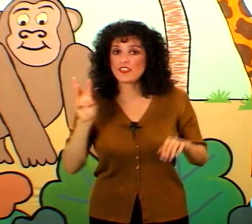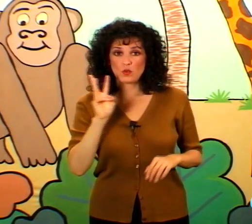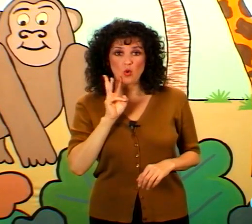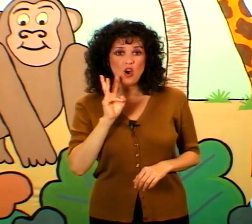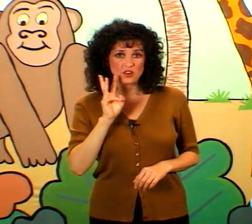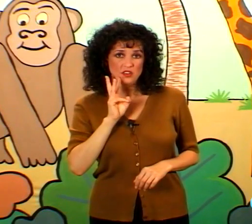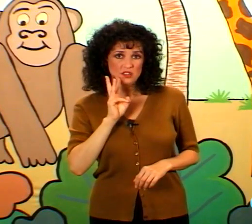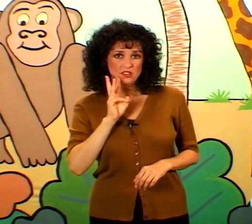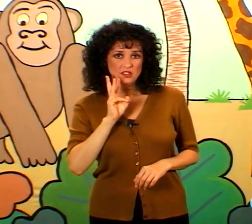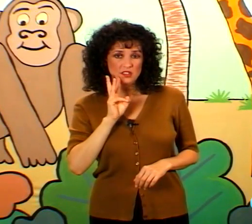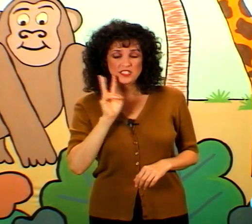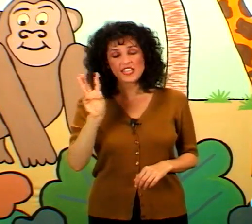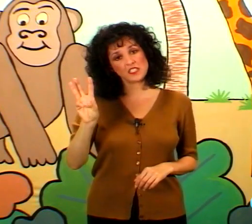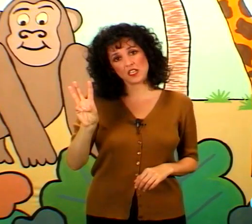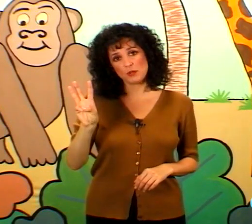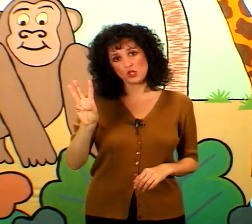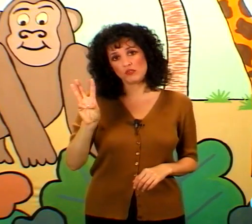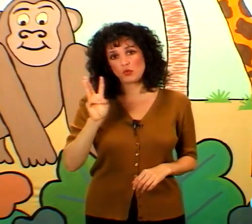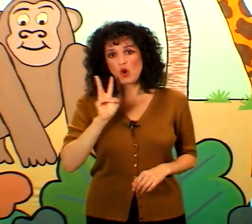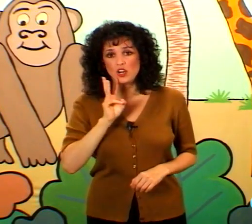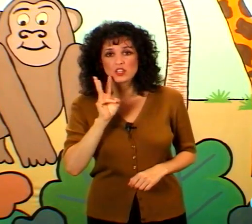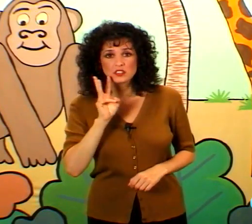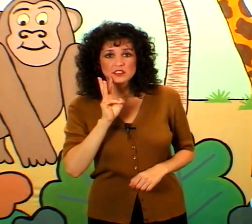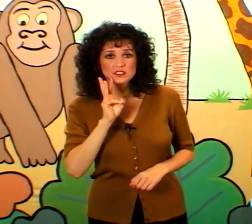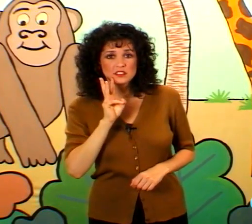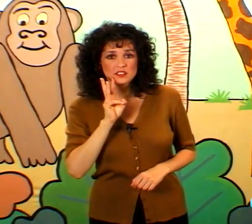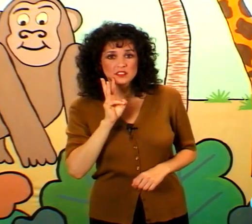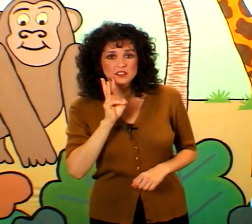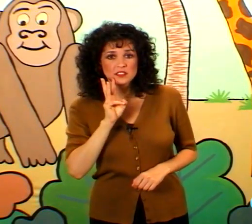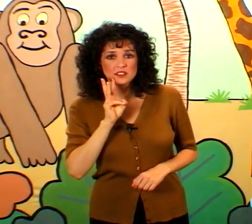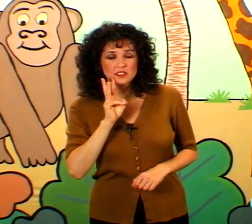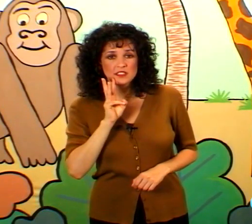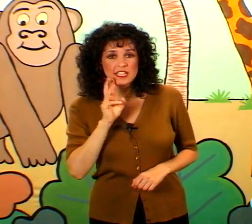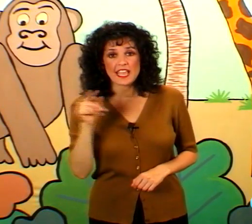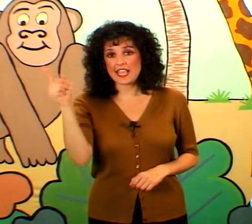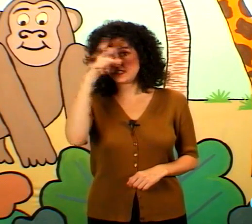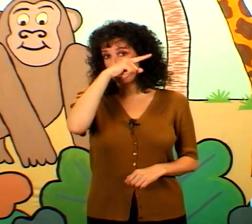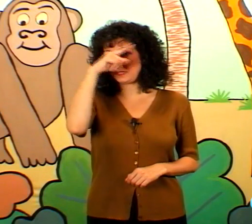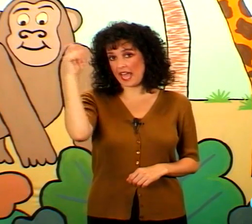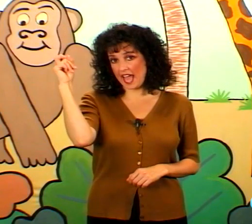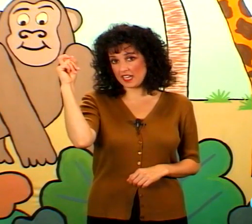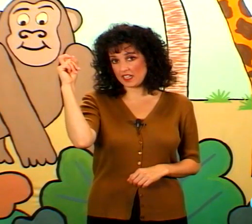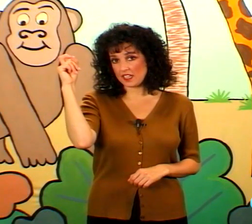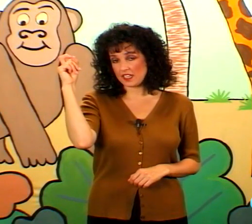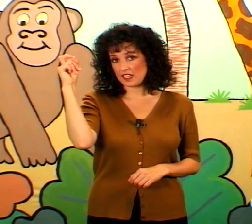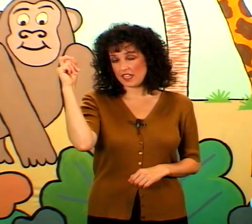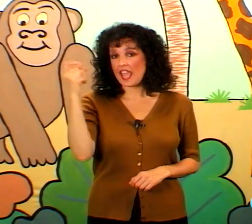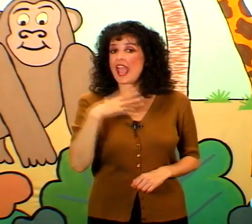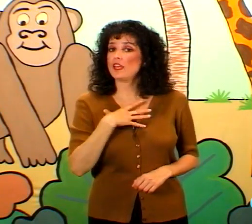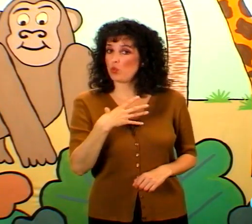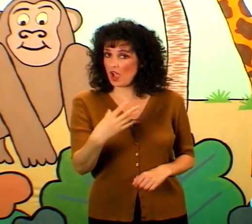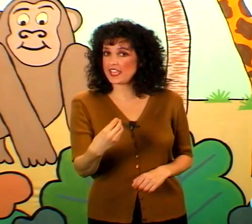the water. So that's a W for water. It's black. It's white.